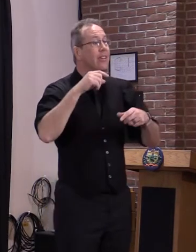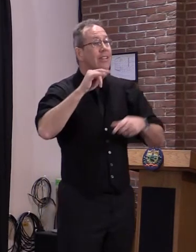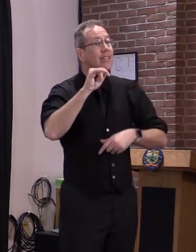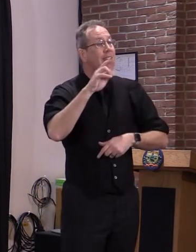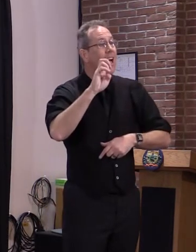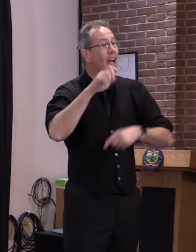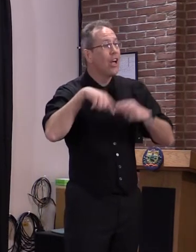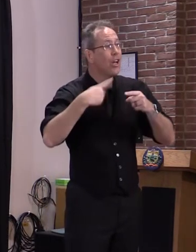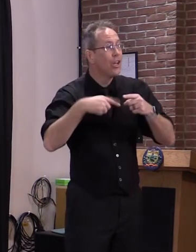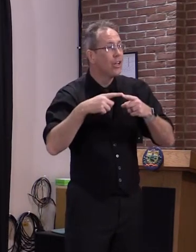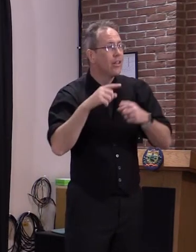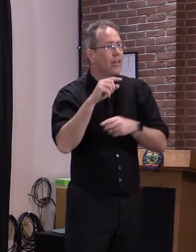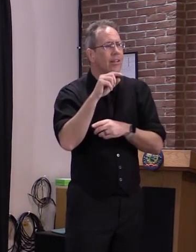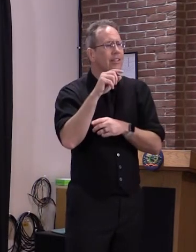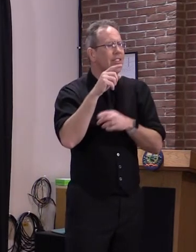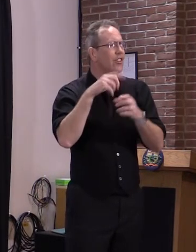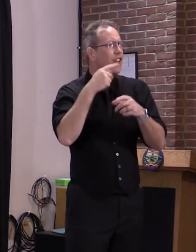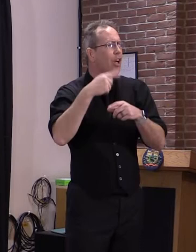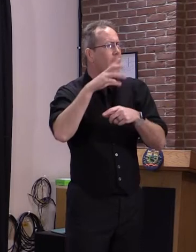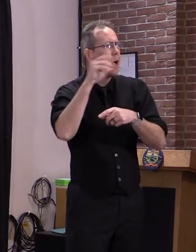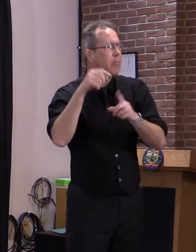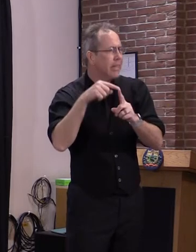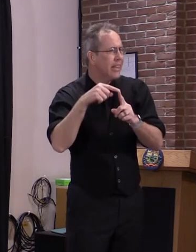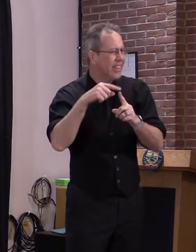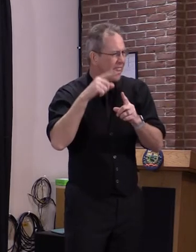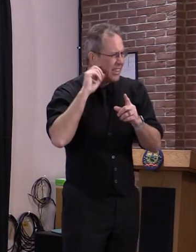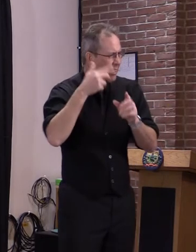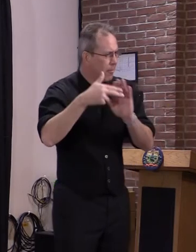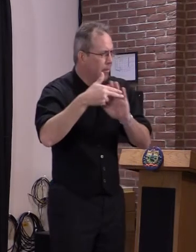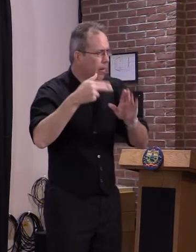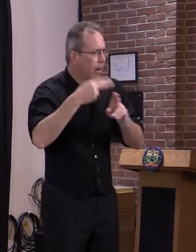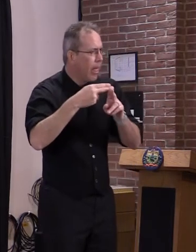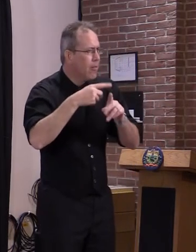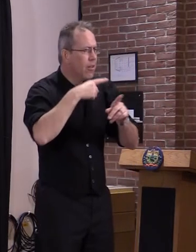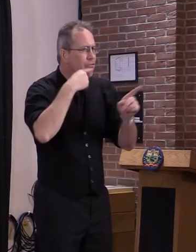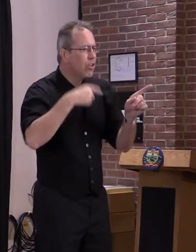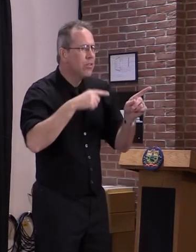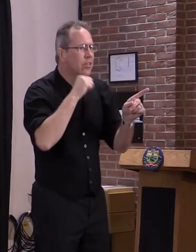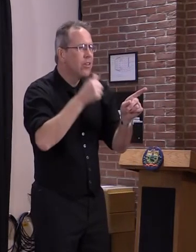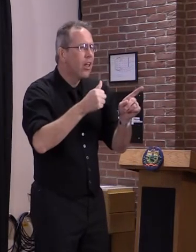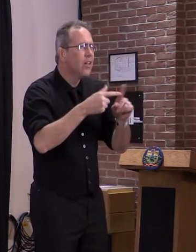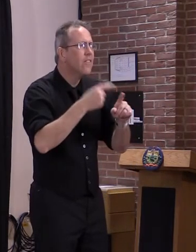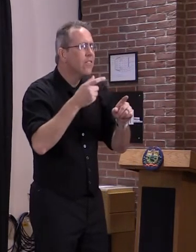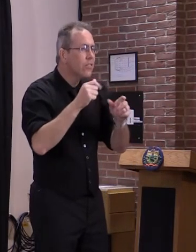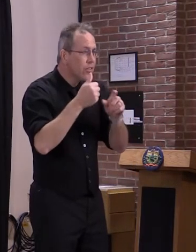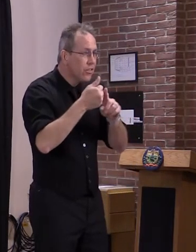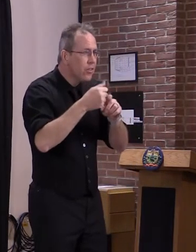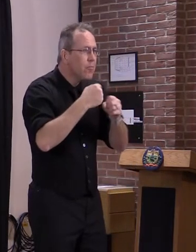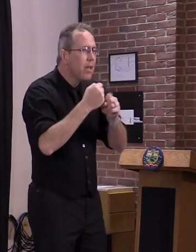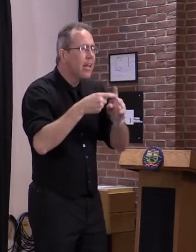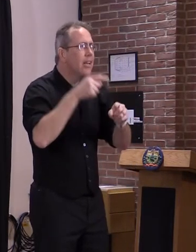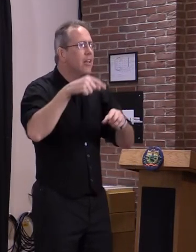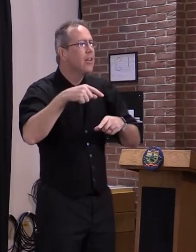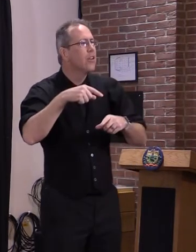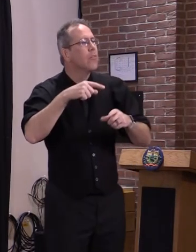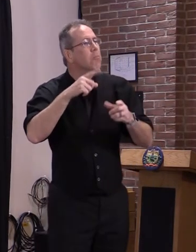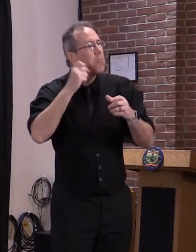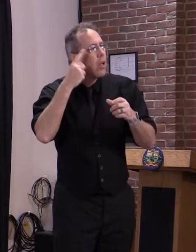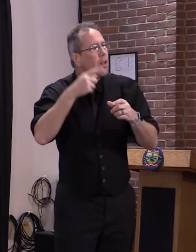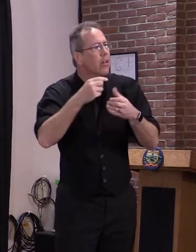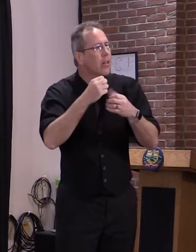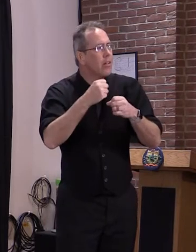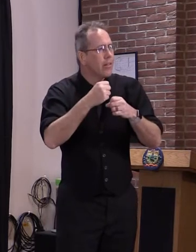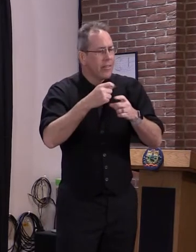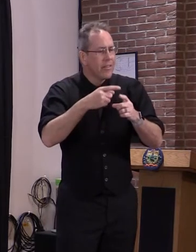in Russia, as well as in maybe Finland. But I don't know where the entity is owned.